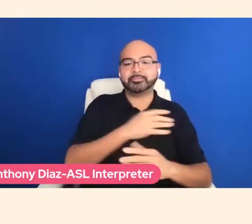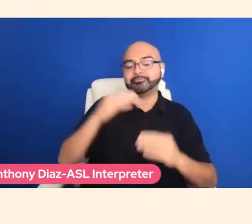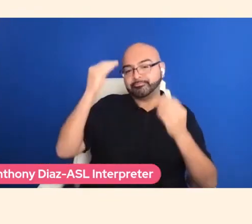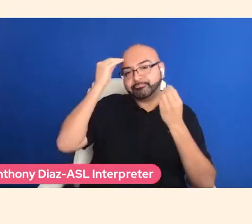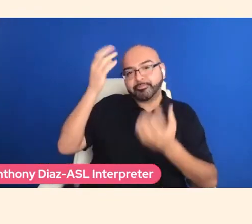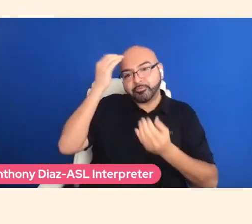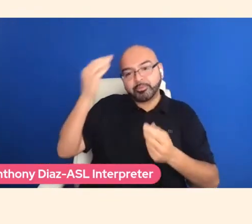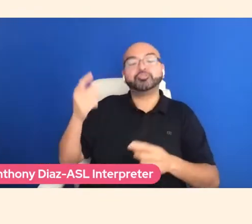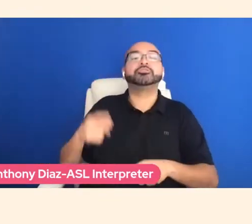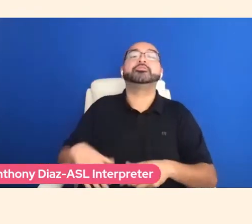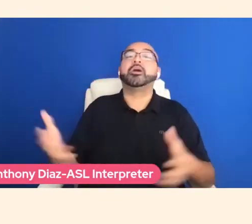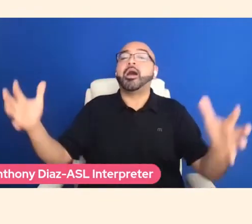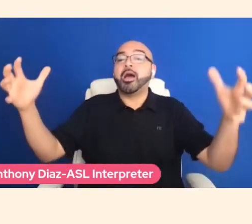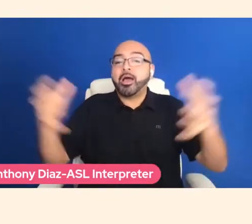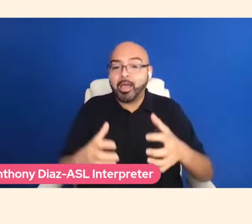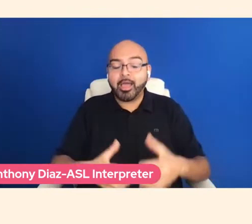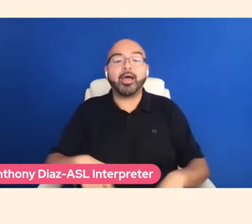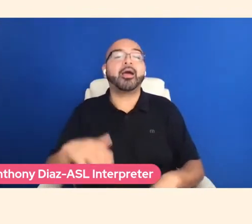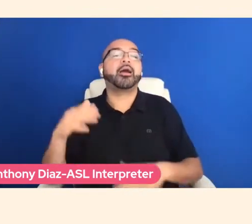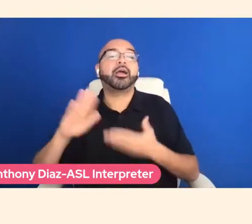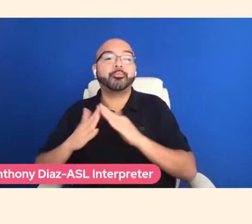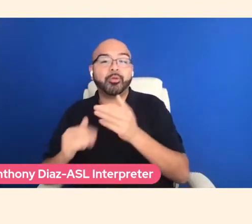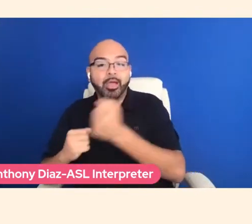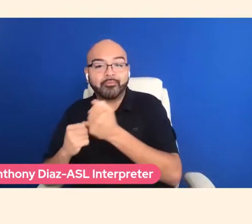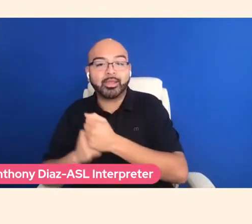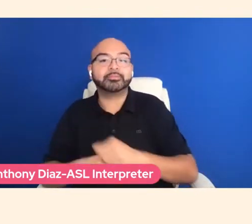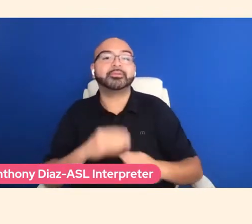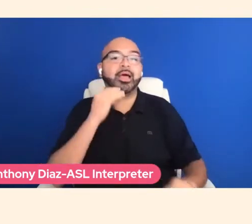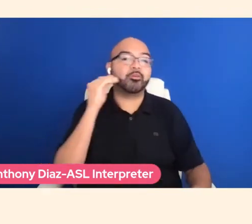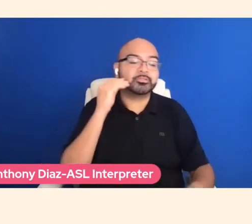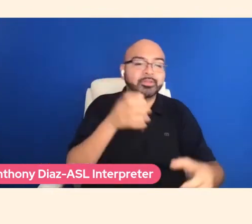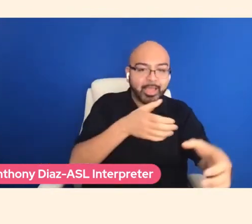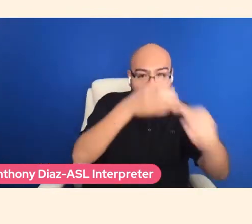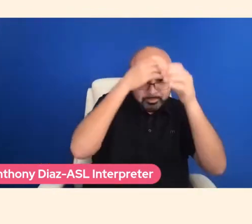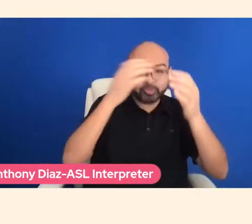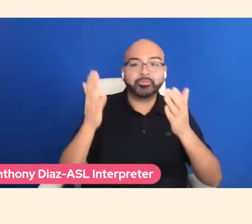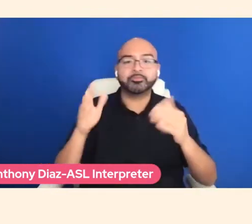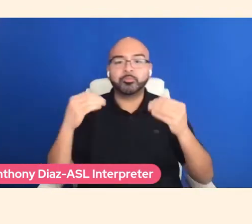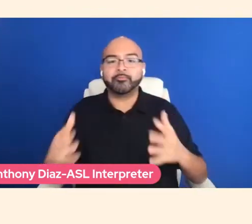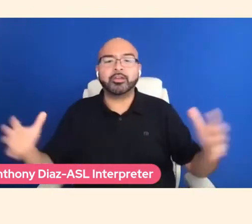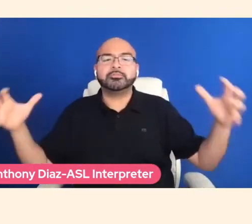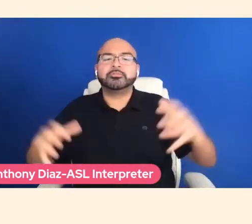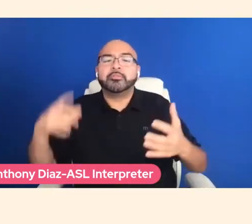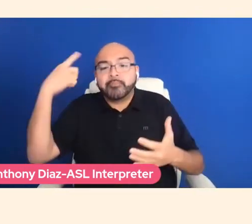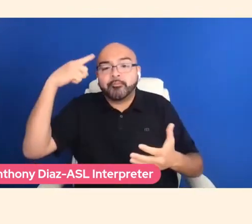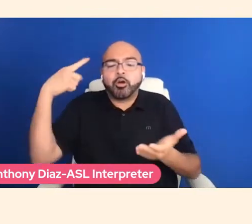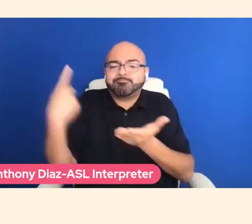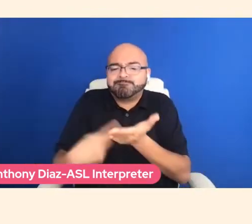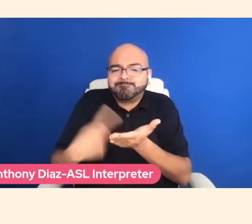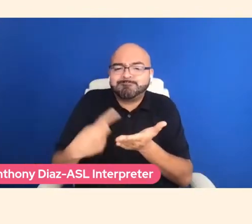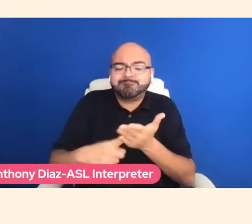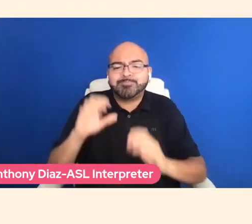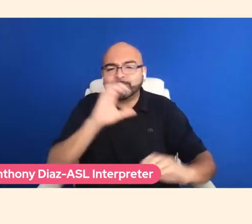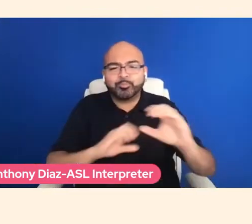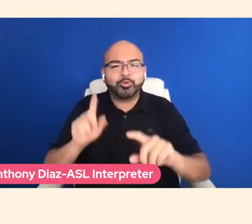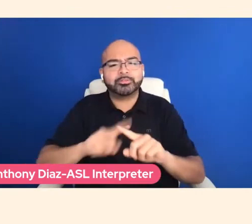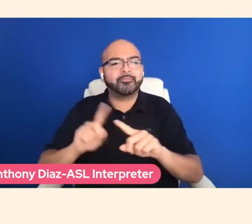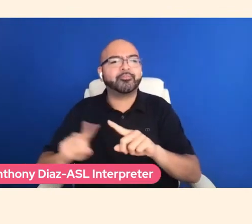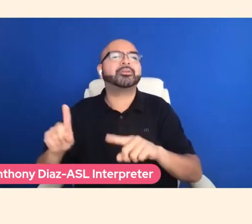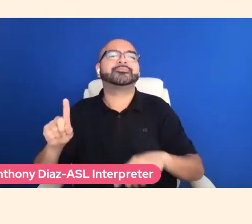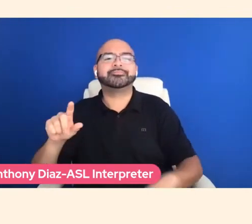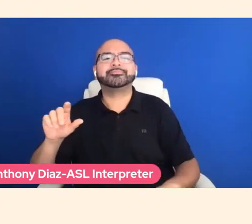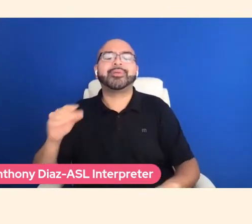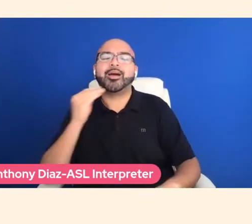community advocates, housing and aging experts, and service providers to explore various aspects of LGBTQ plus aging in